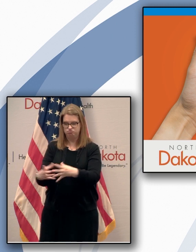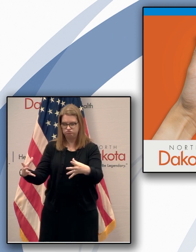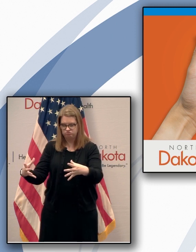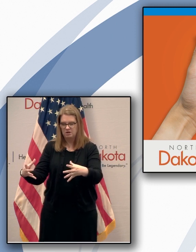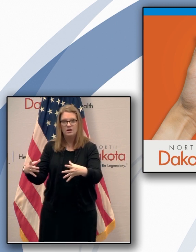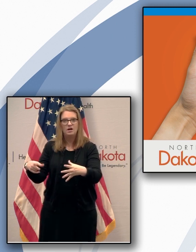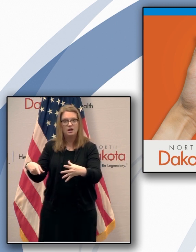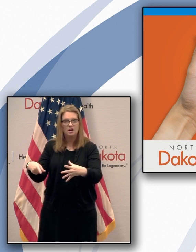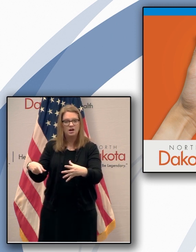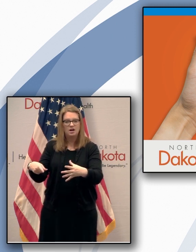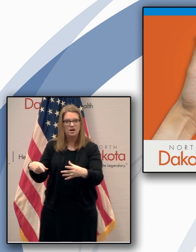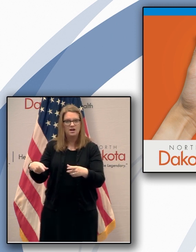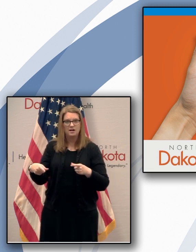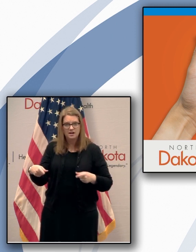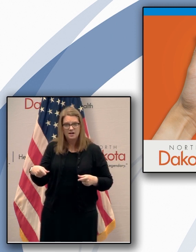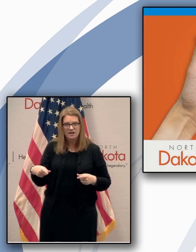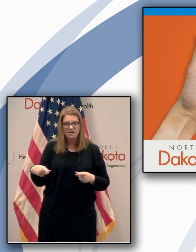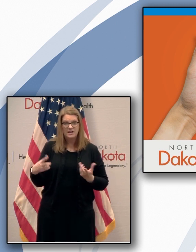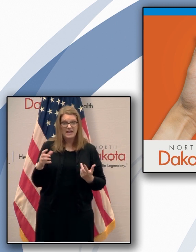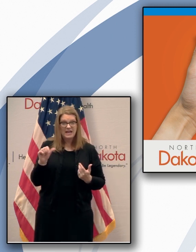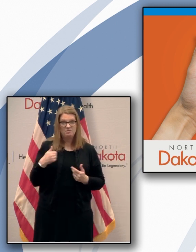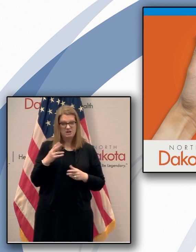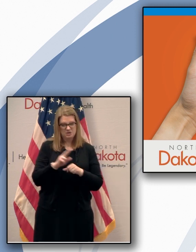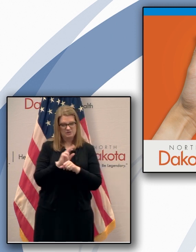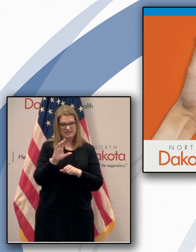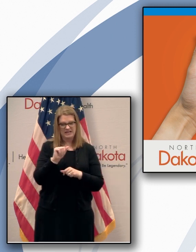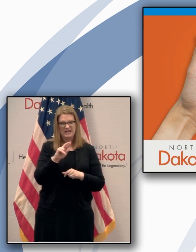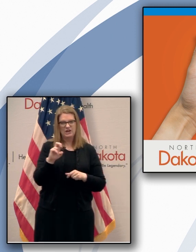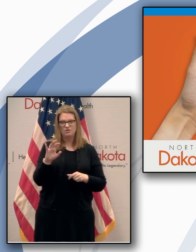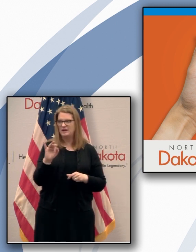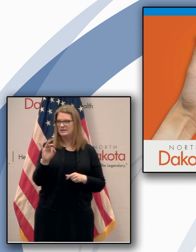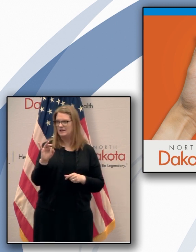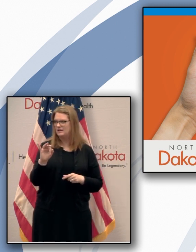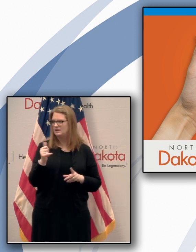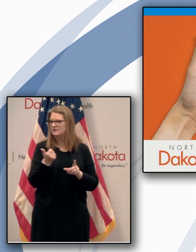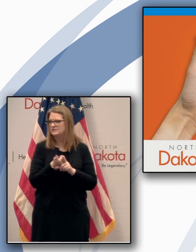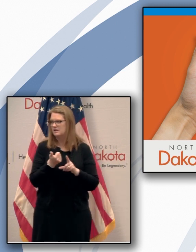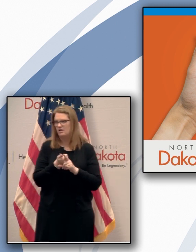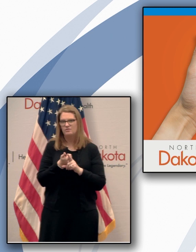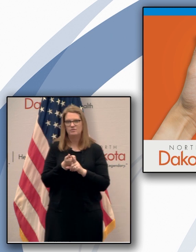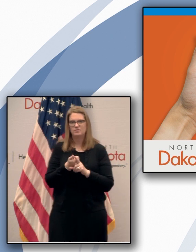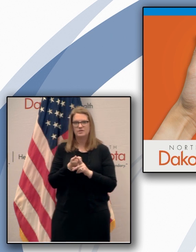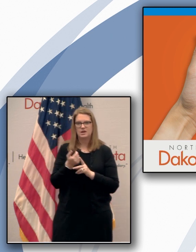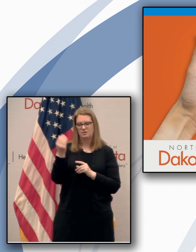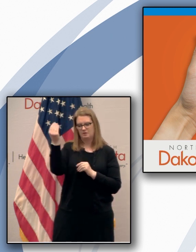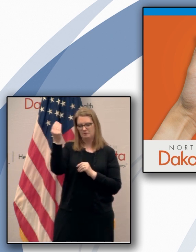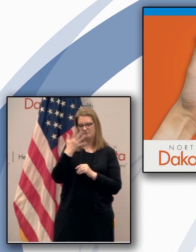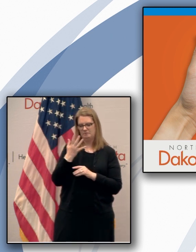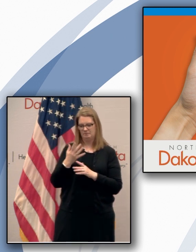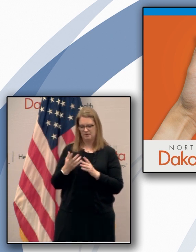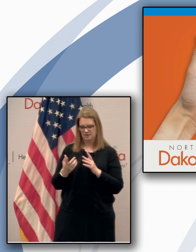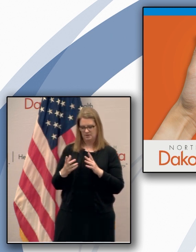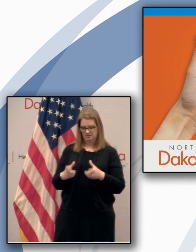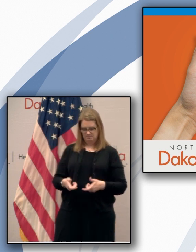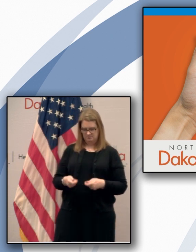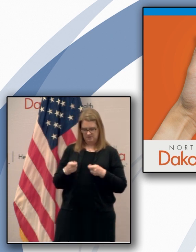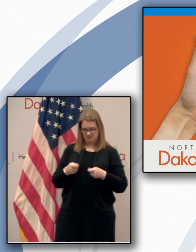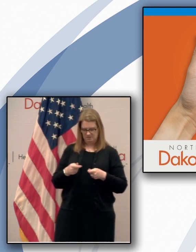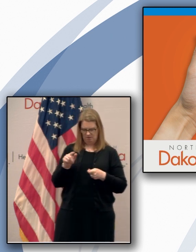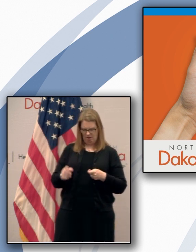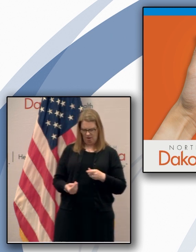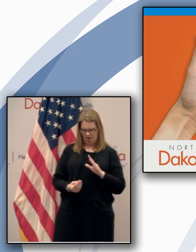at that large event, anybody using Care 19 could get a notification that said you've been at a place